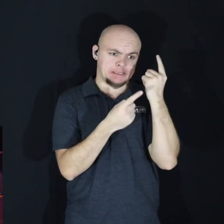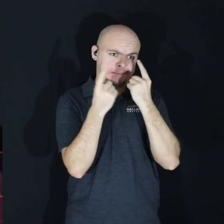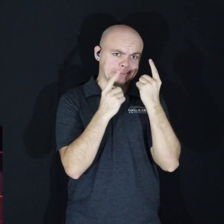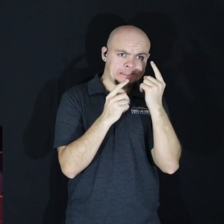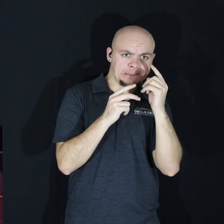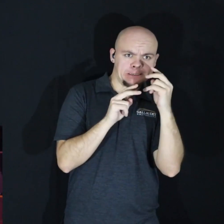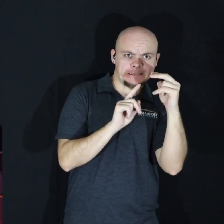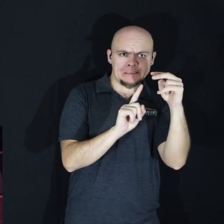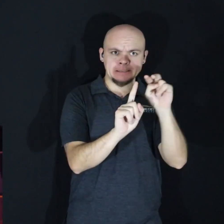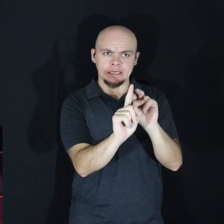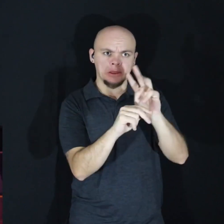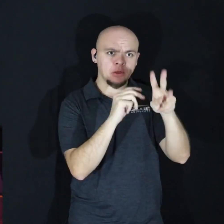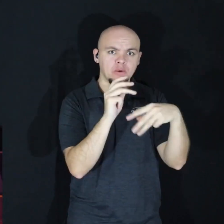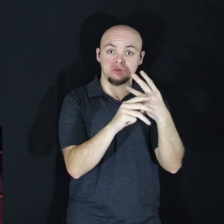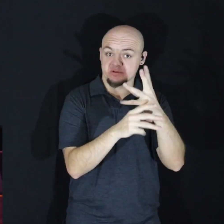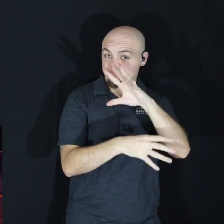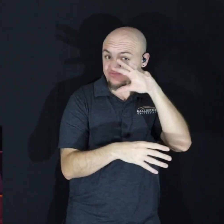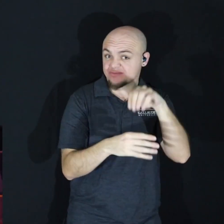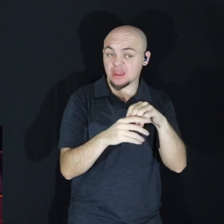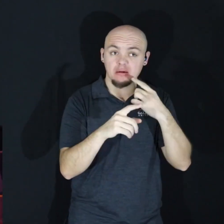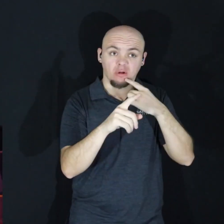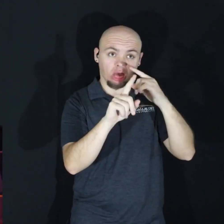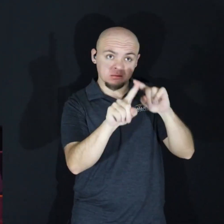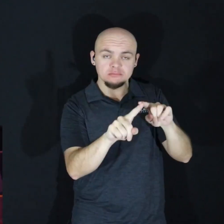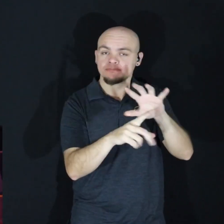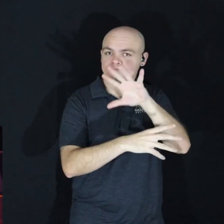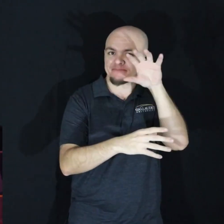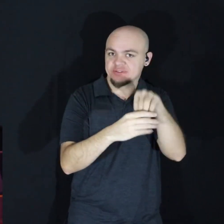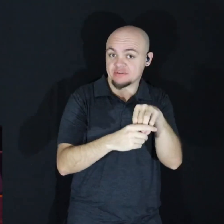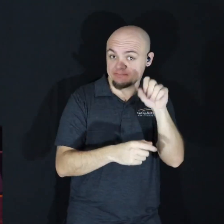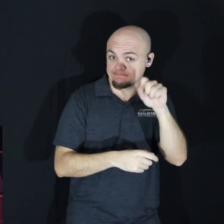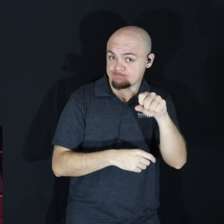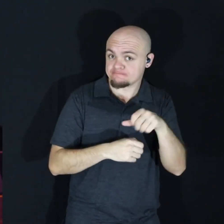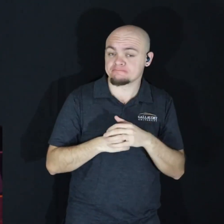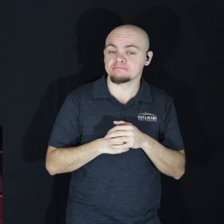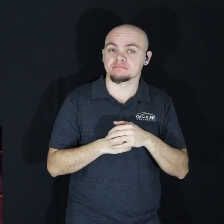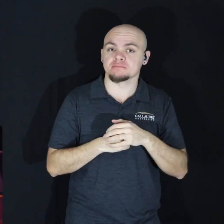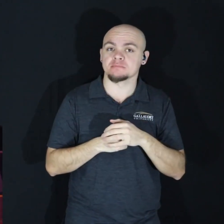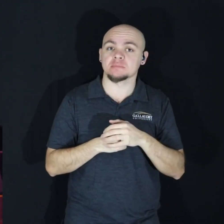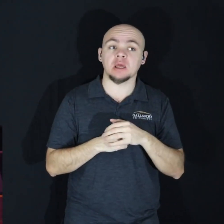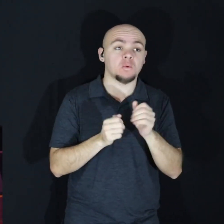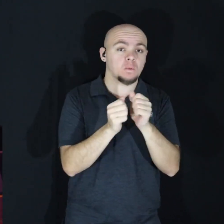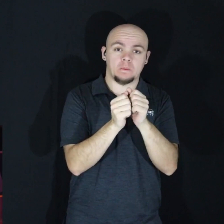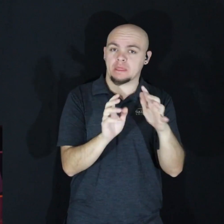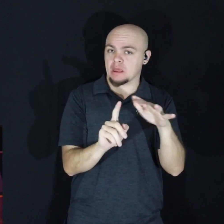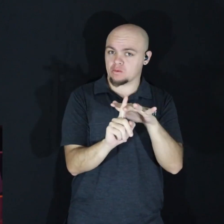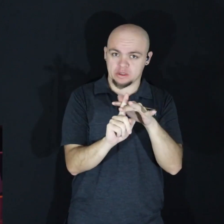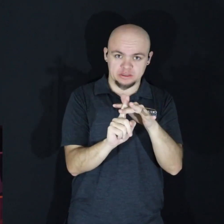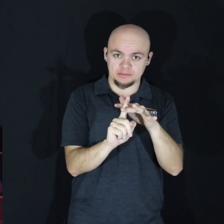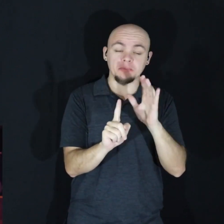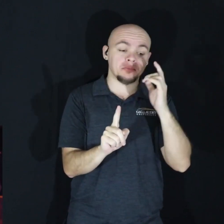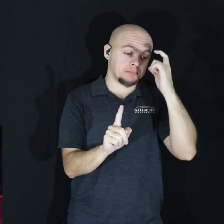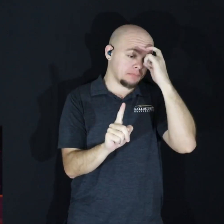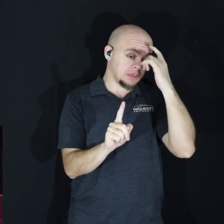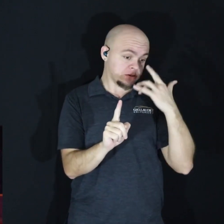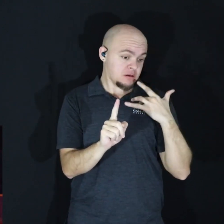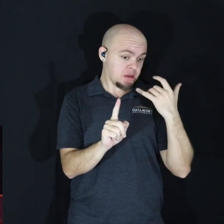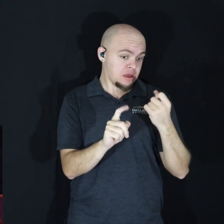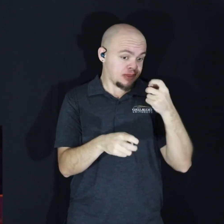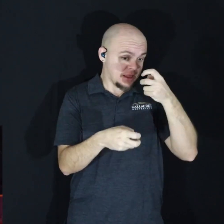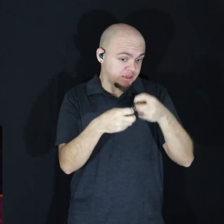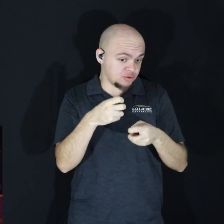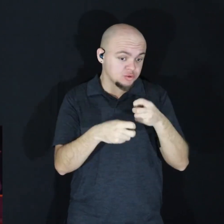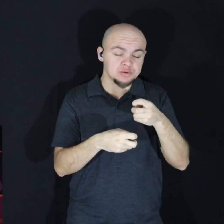the world and react to it. So out of context, our mental health issues might feel